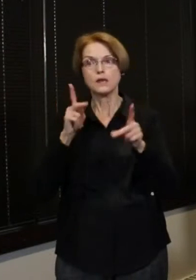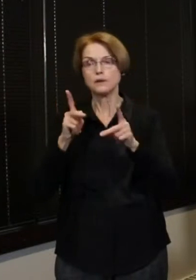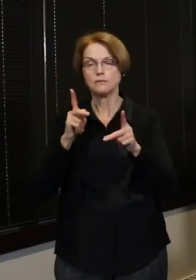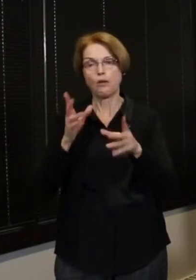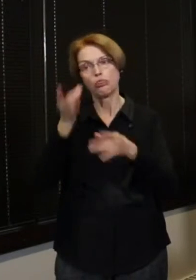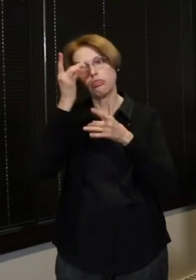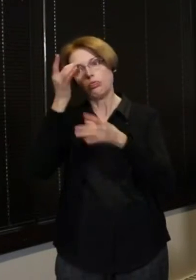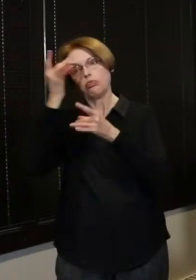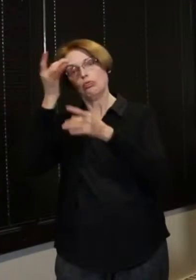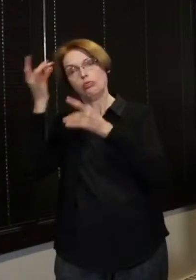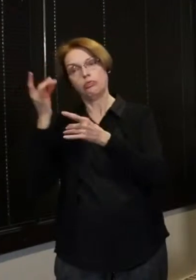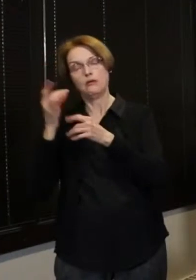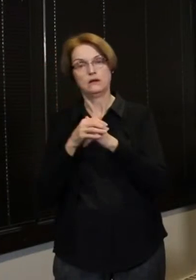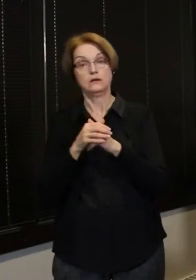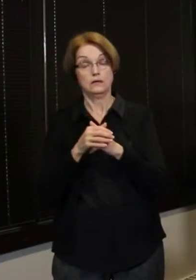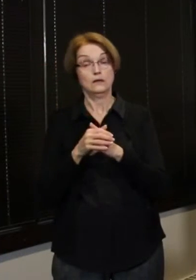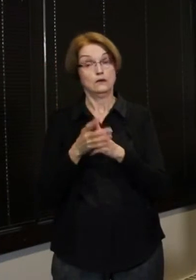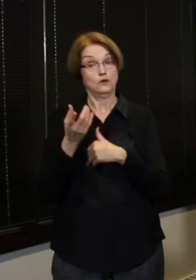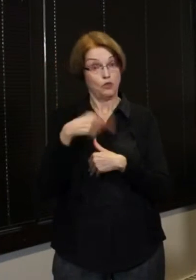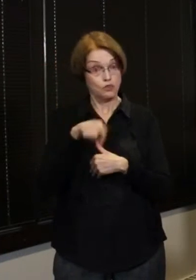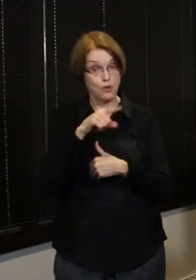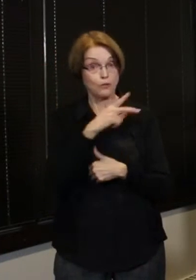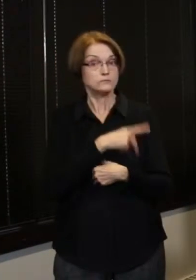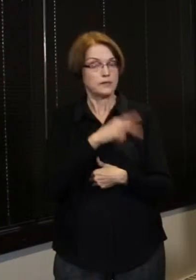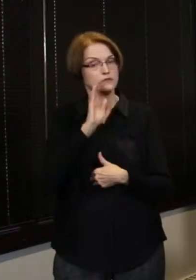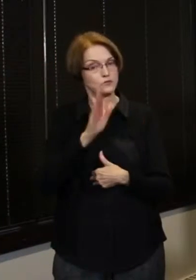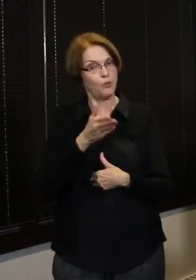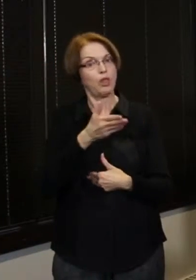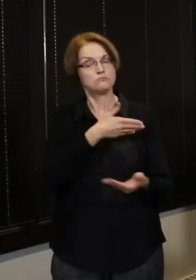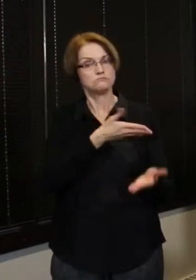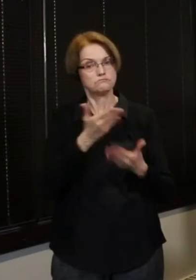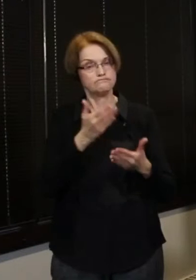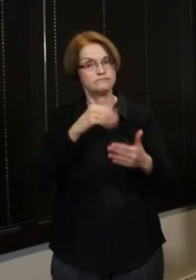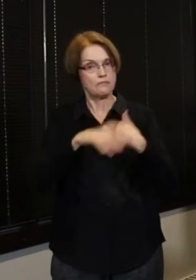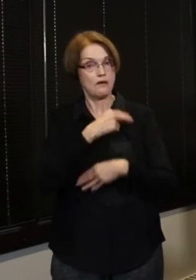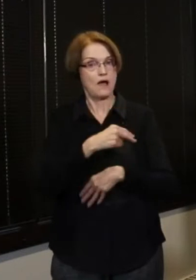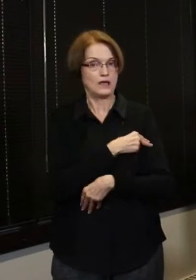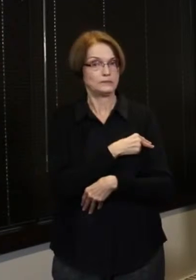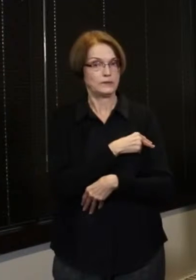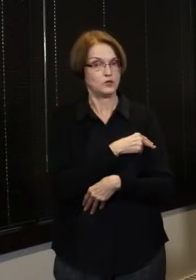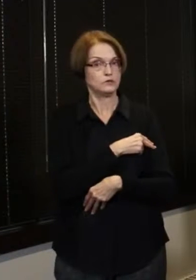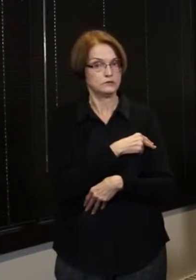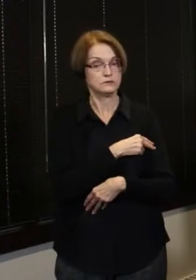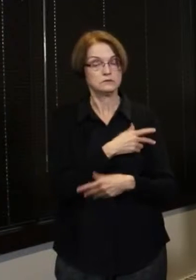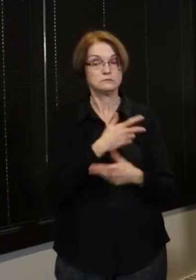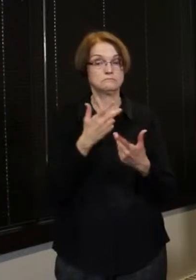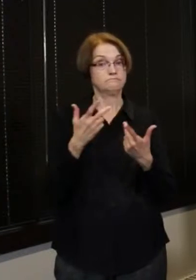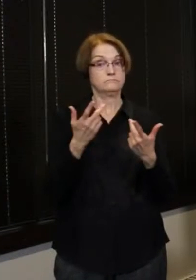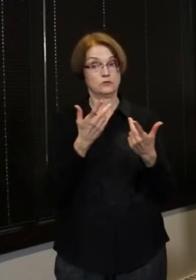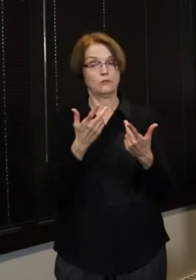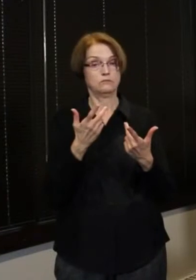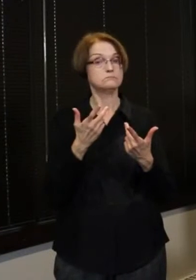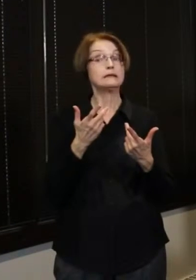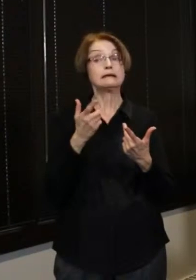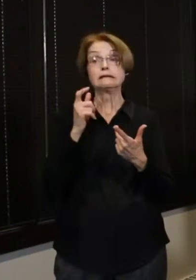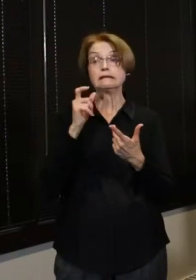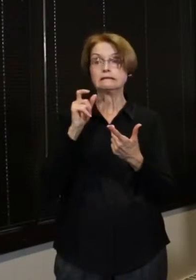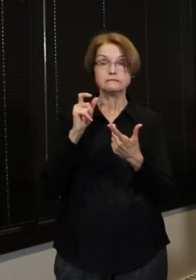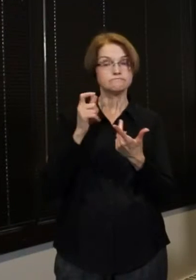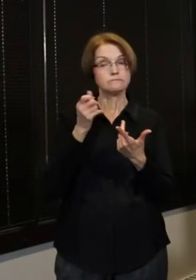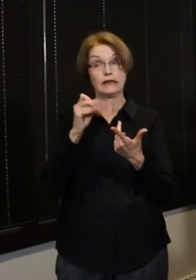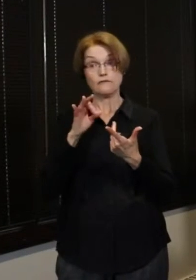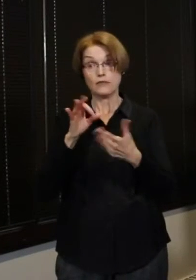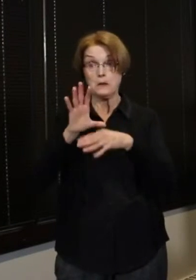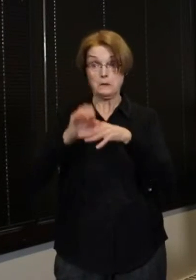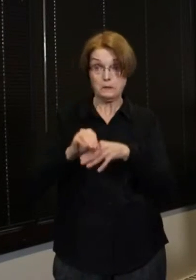show up in the hospital unless we can really get this transmission rate down. And the way to do that is by doing all of the things that we've